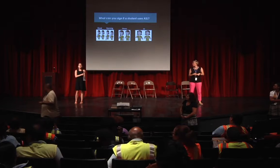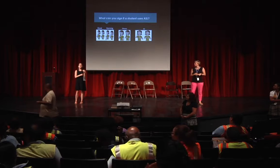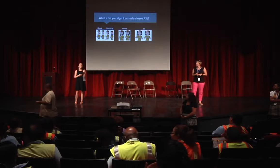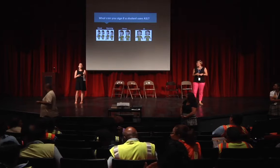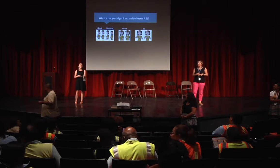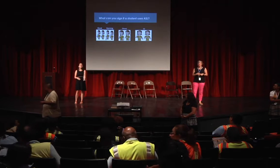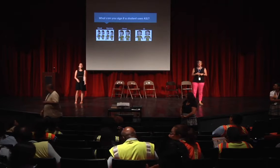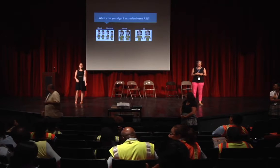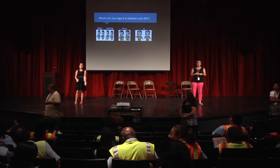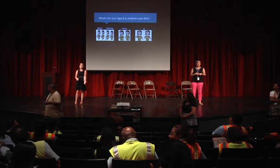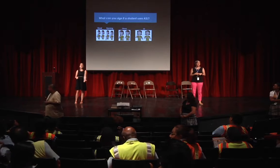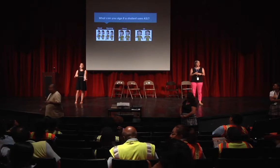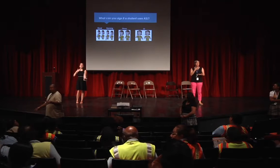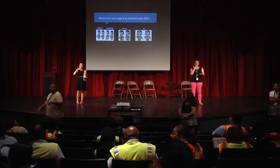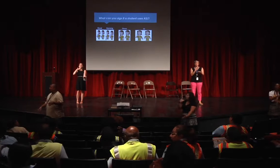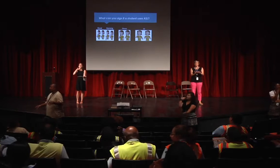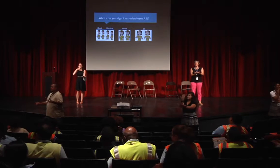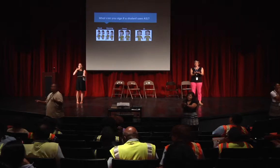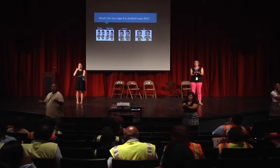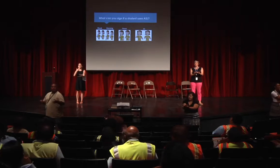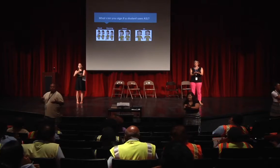Good afternoon is the same good. So go ahead and show me your good.